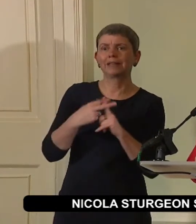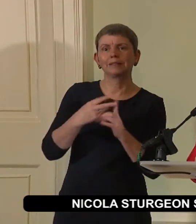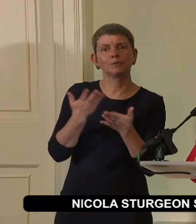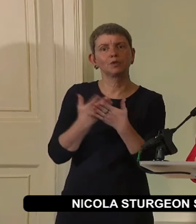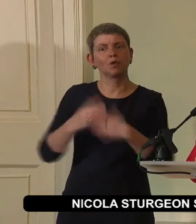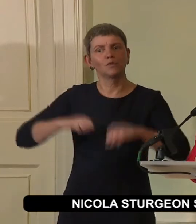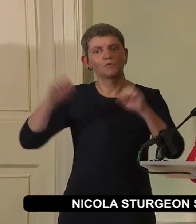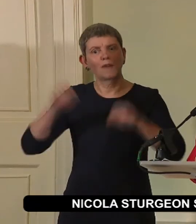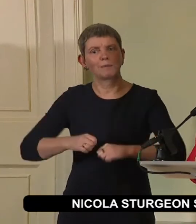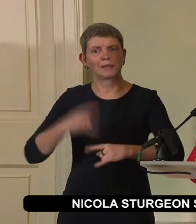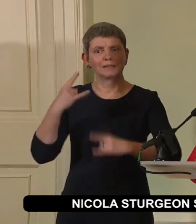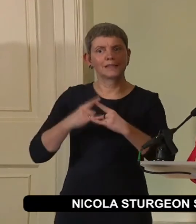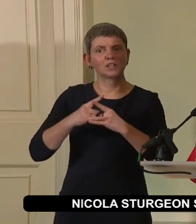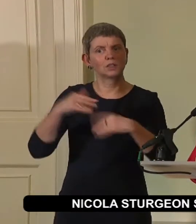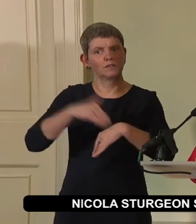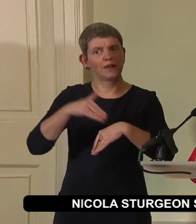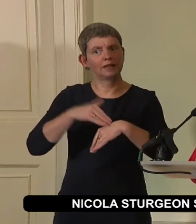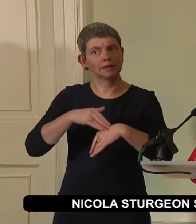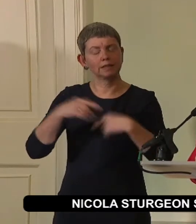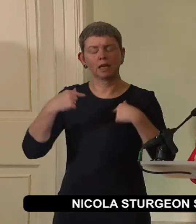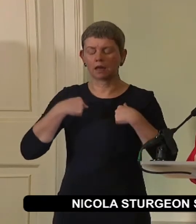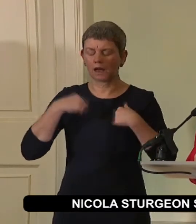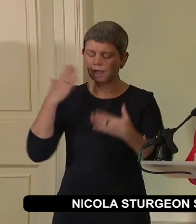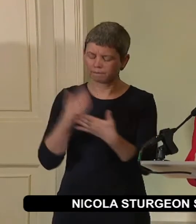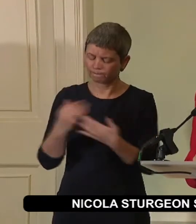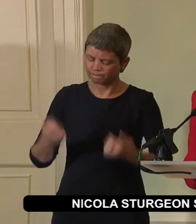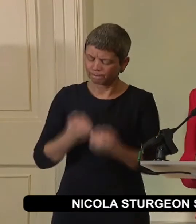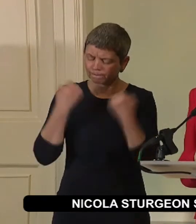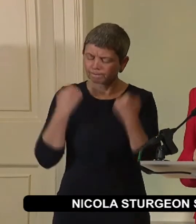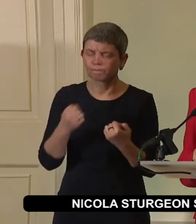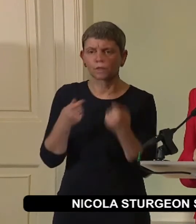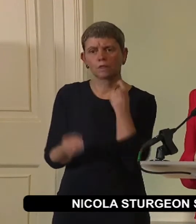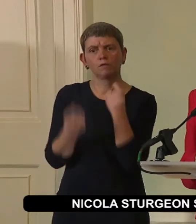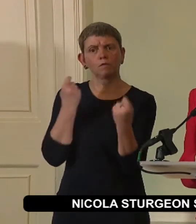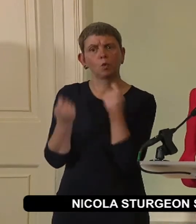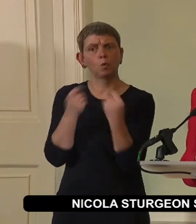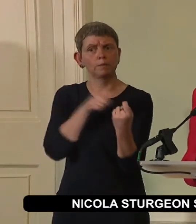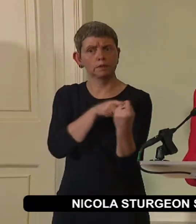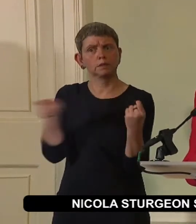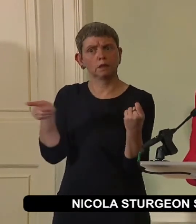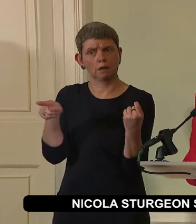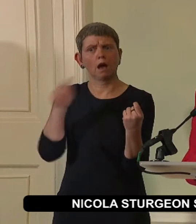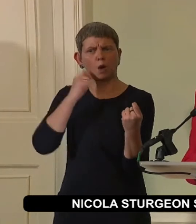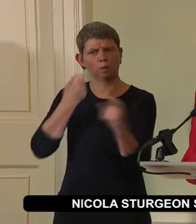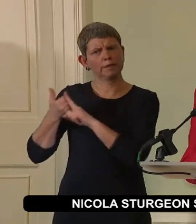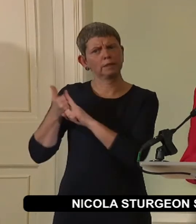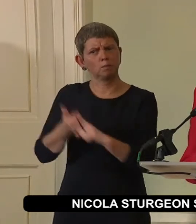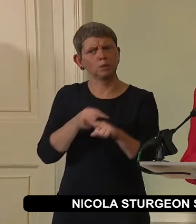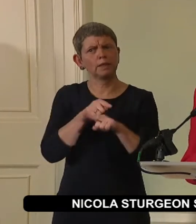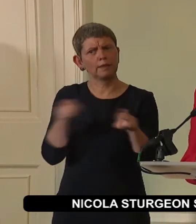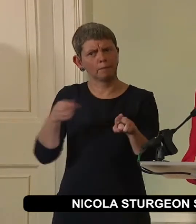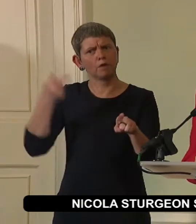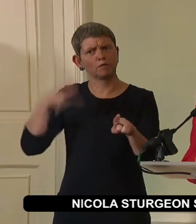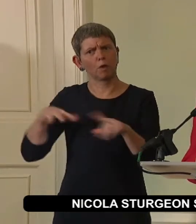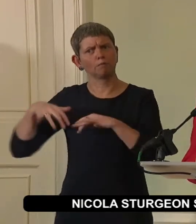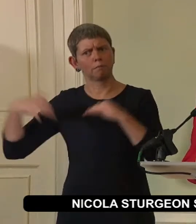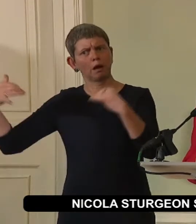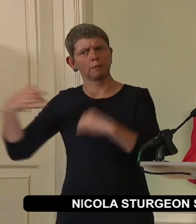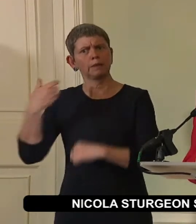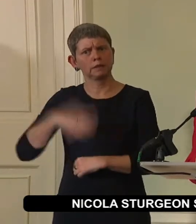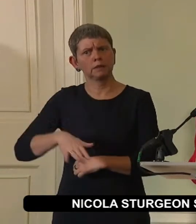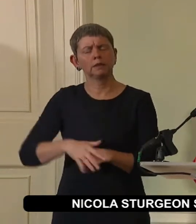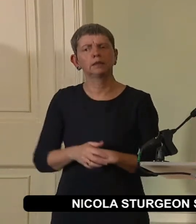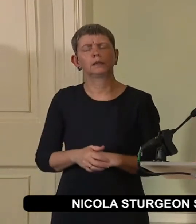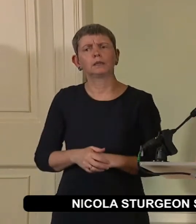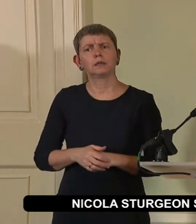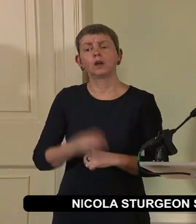offences. I will be the strongest possible advocate for these reforms from the backbenches. We've also shown over